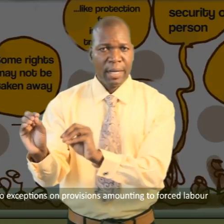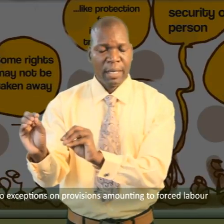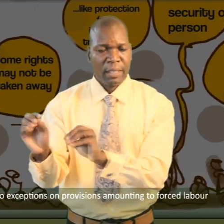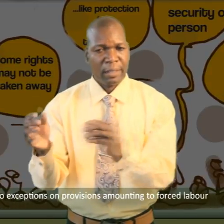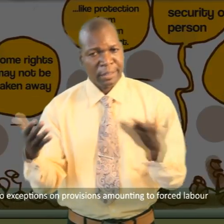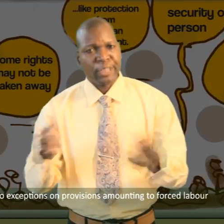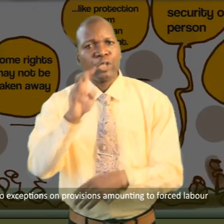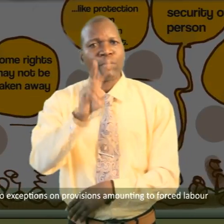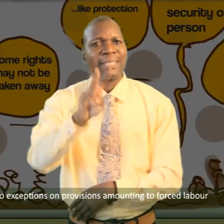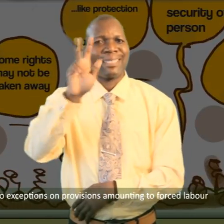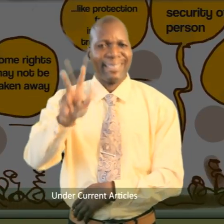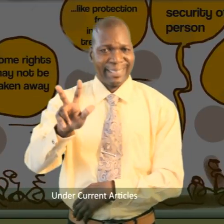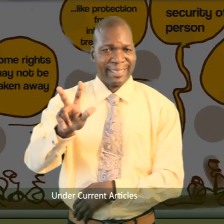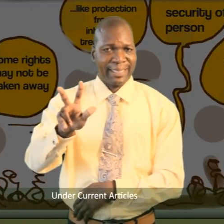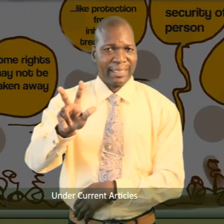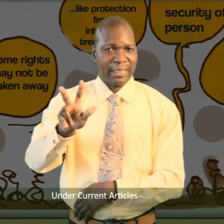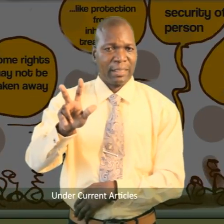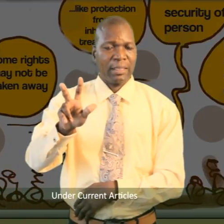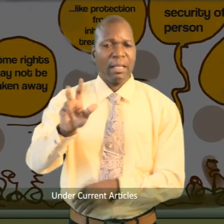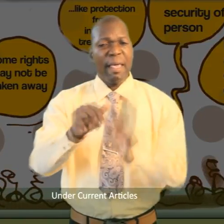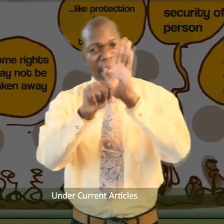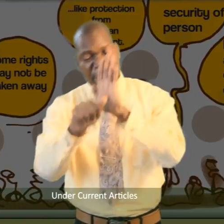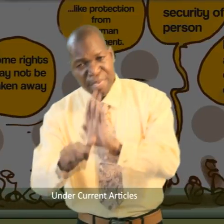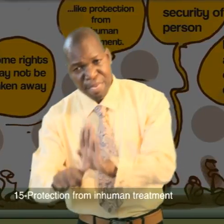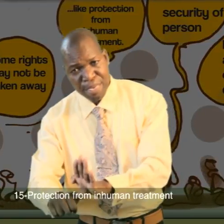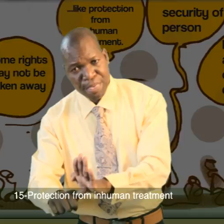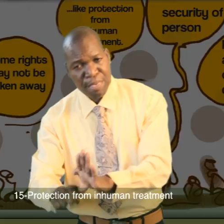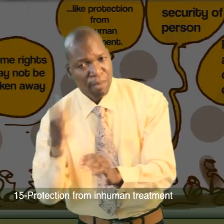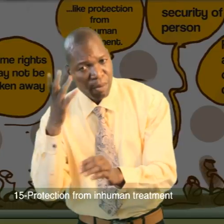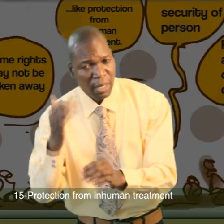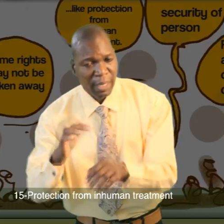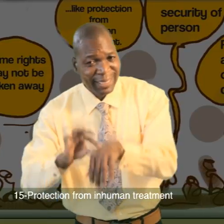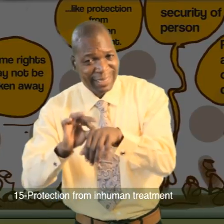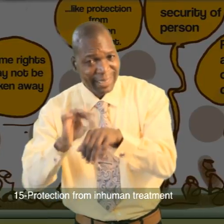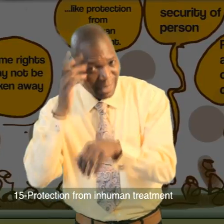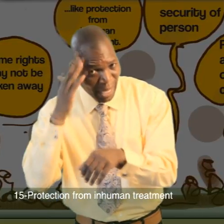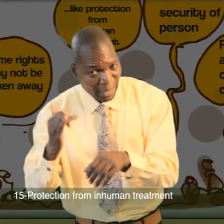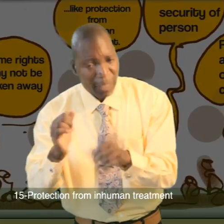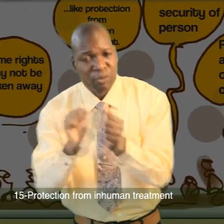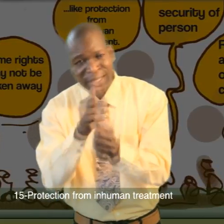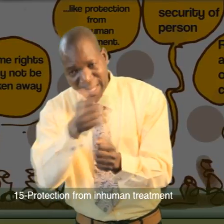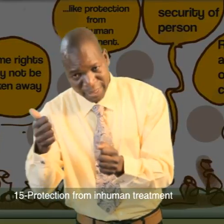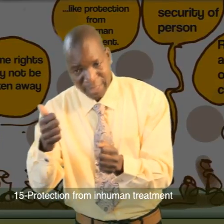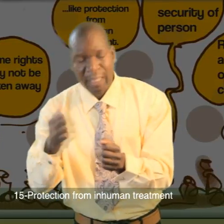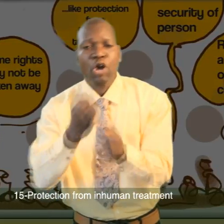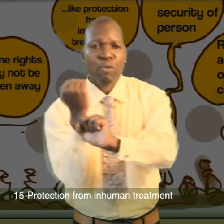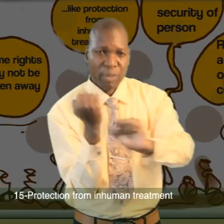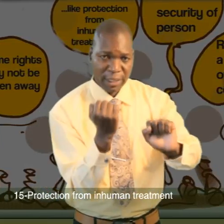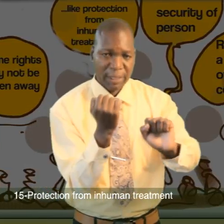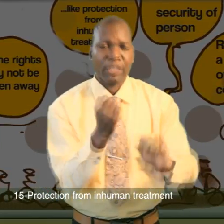labor. Under current articles, 15, protection from inhuman treatment.